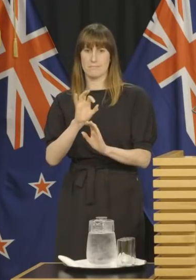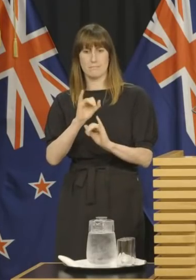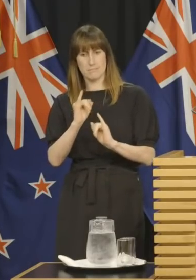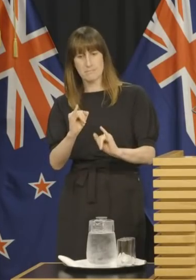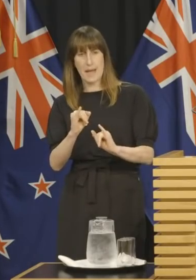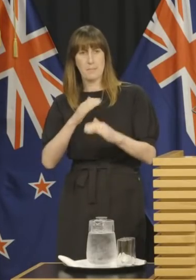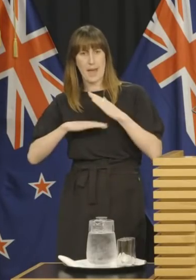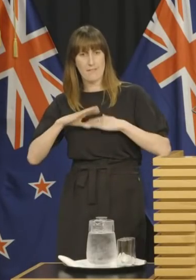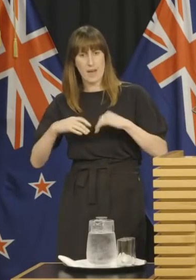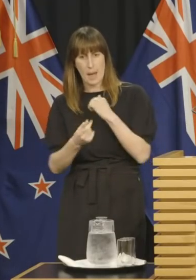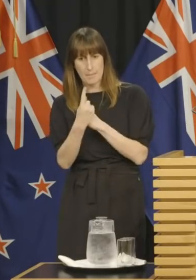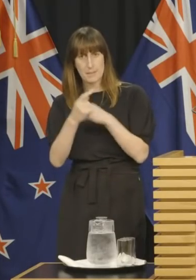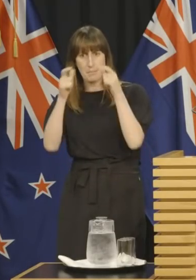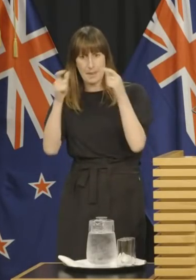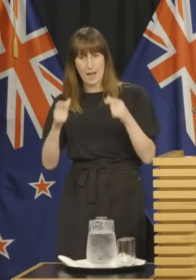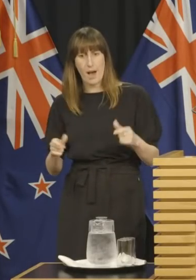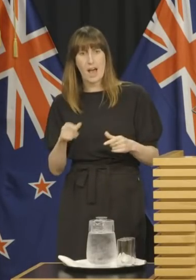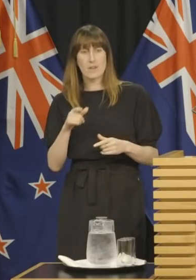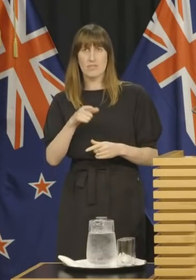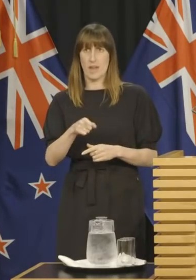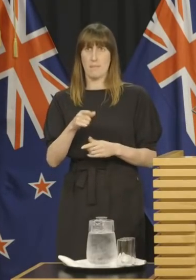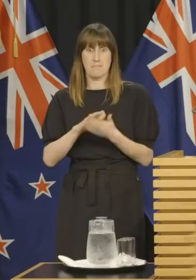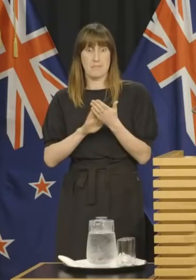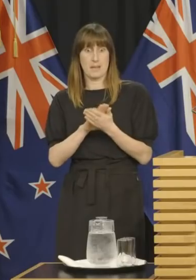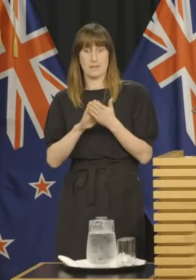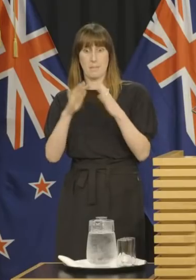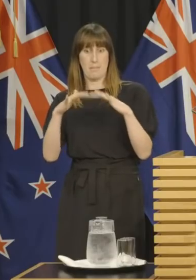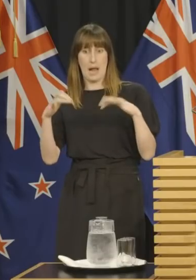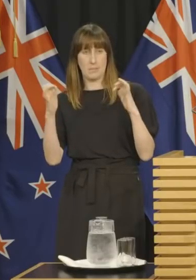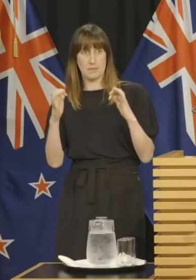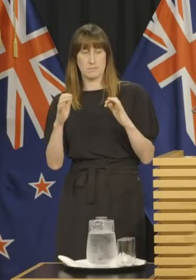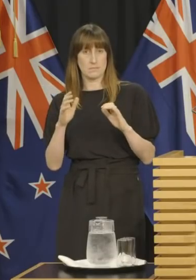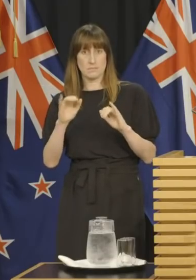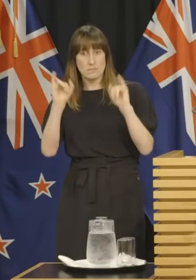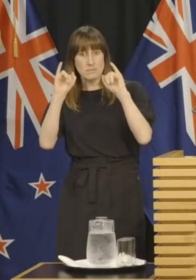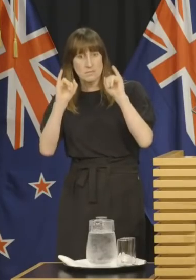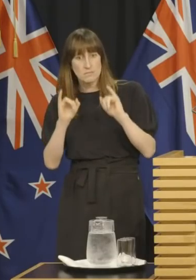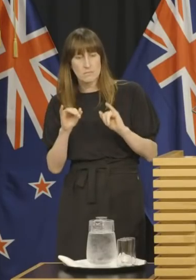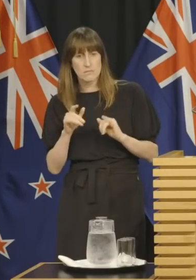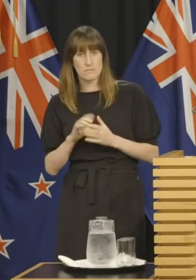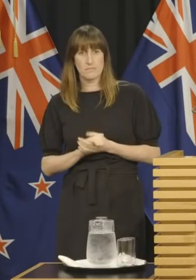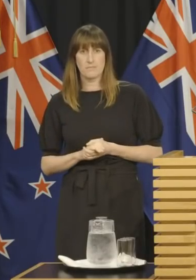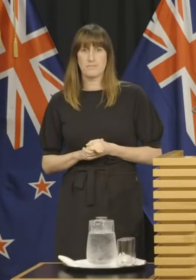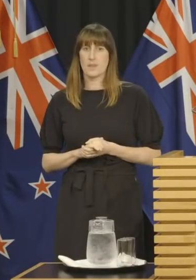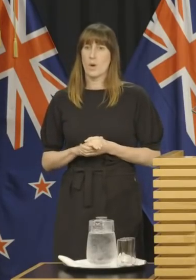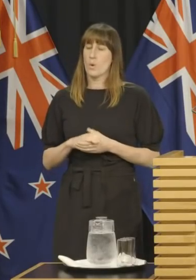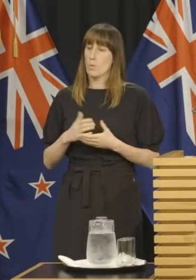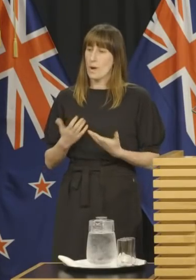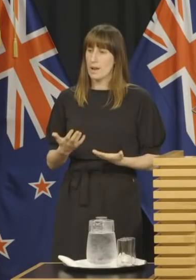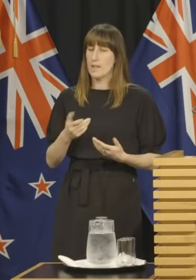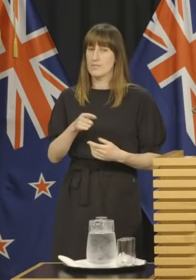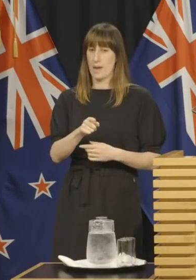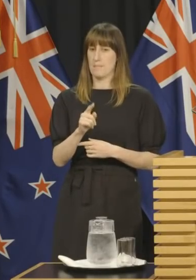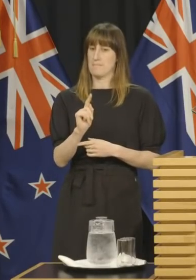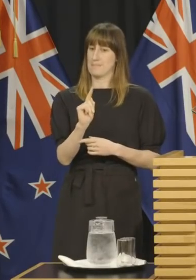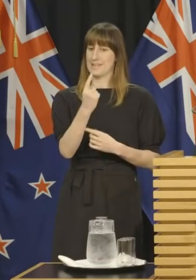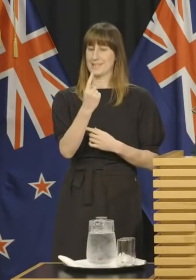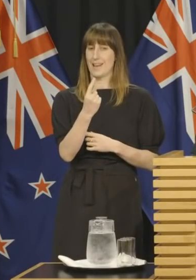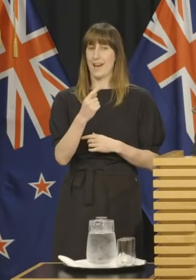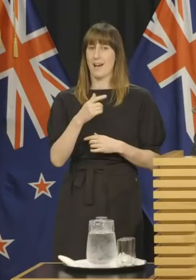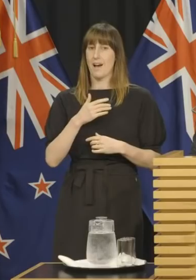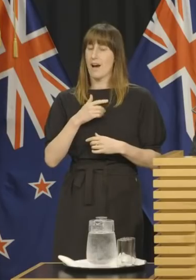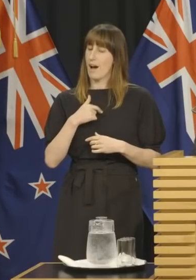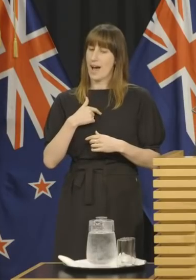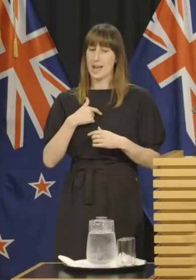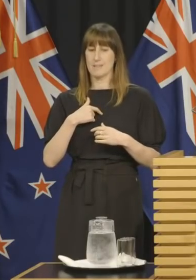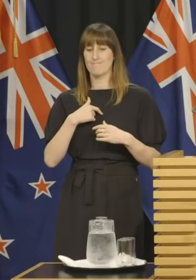decision based on circumstances that I believe warrant a minister losing my confidence. In that case, this has